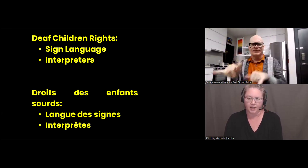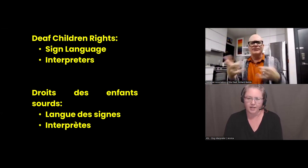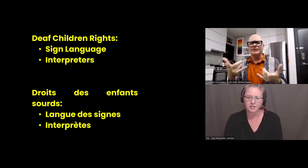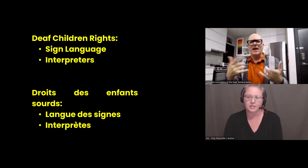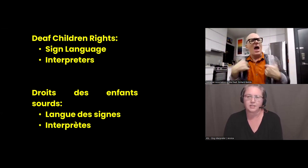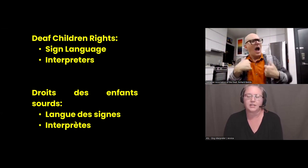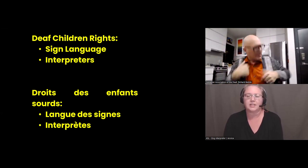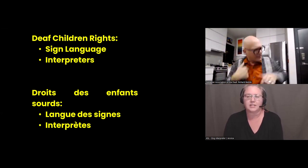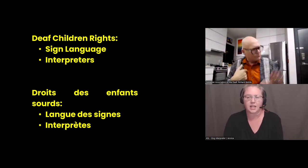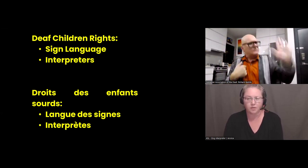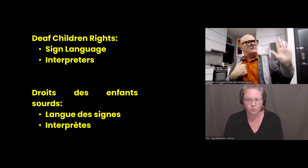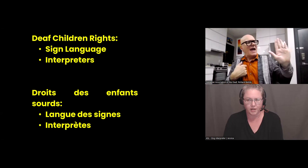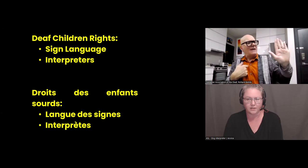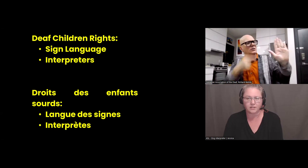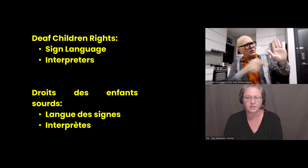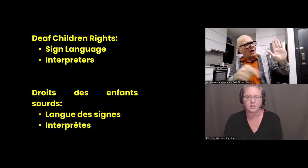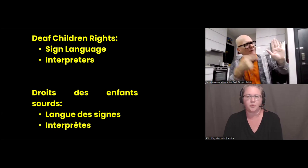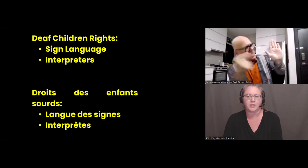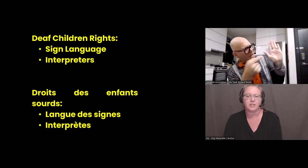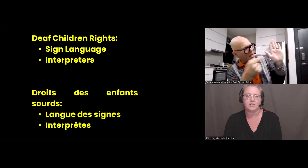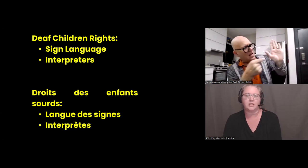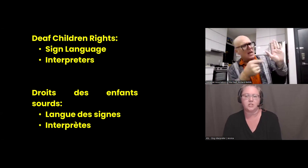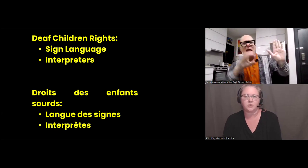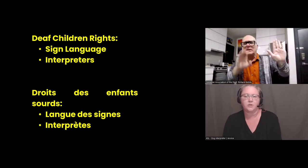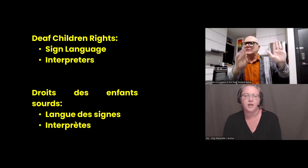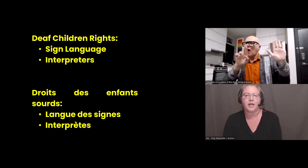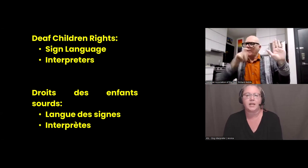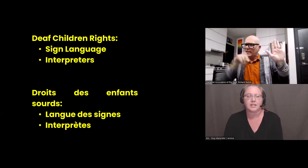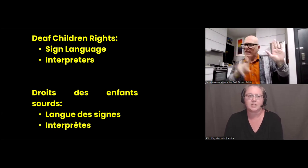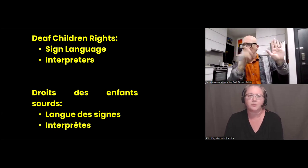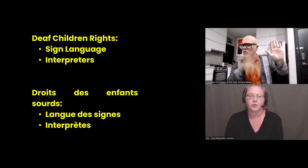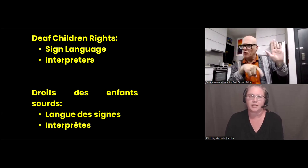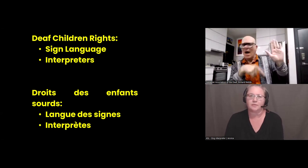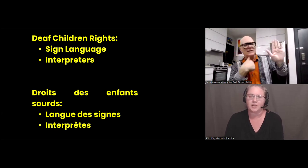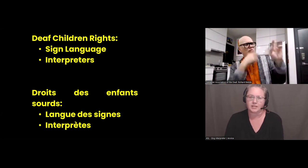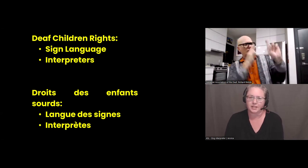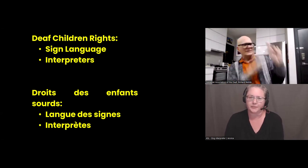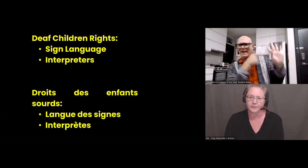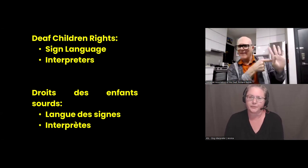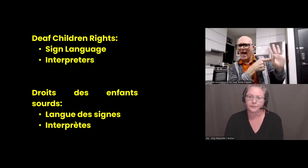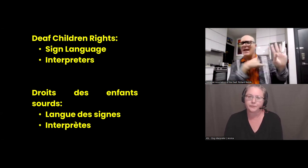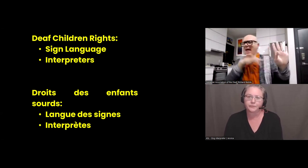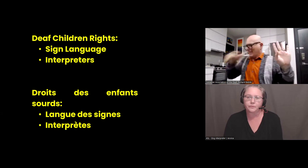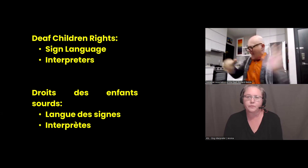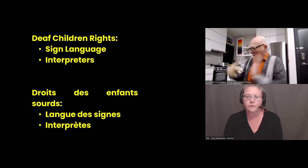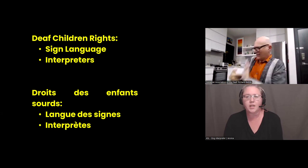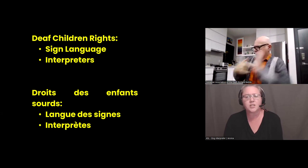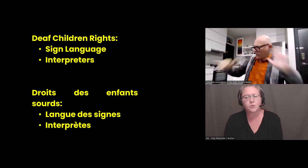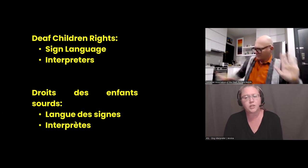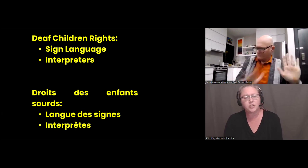that in the same way that the CRPD can do is pretty amazing. And so we look